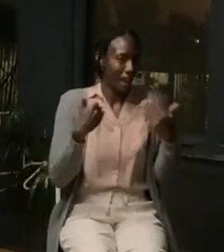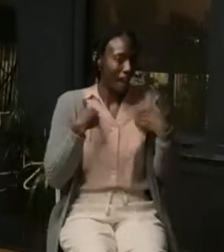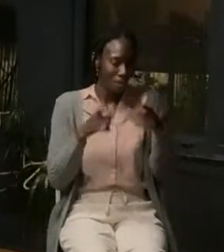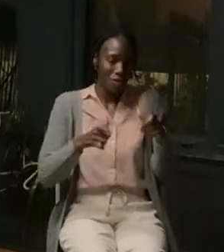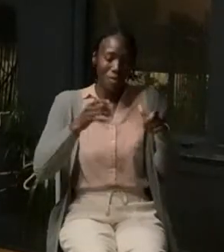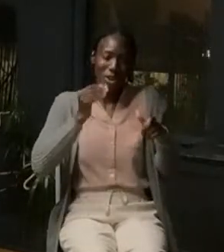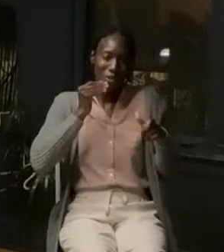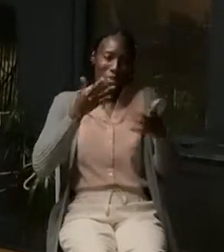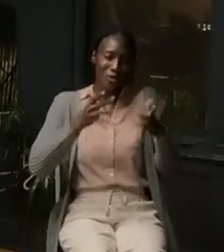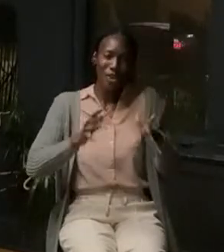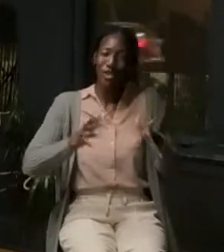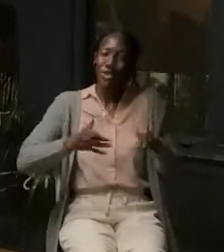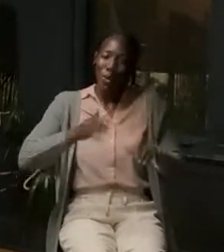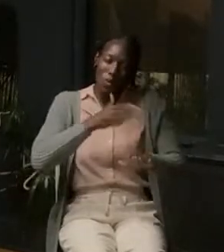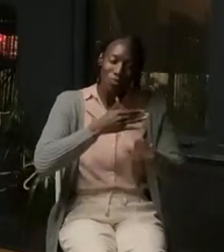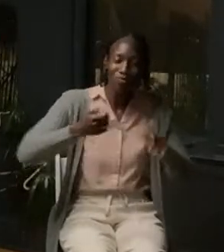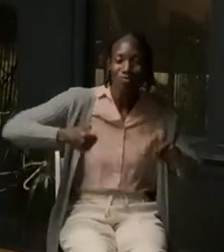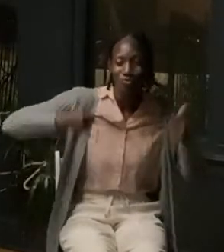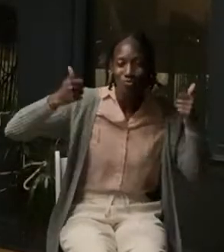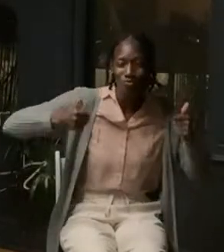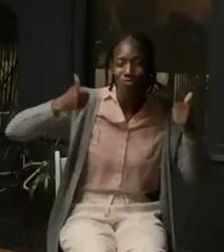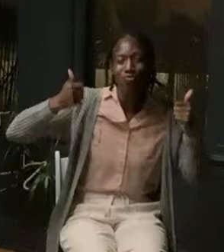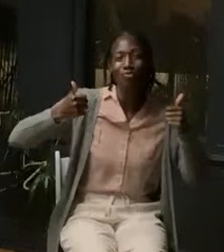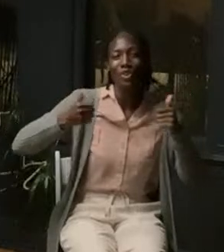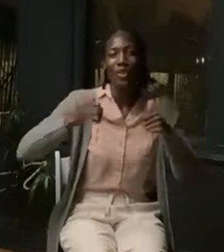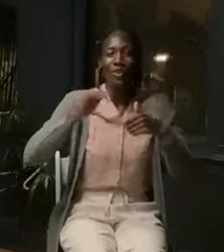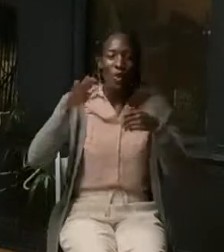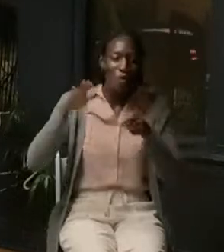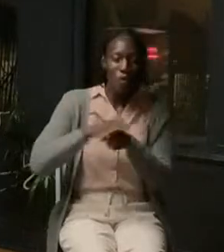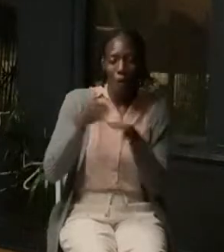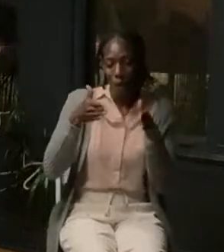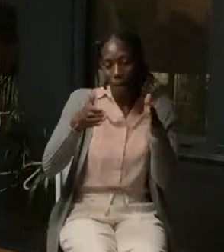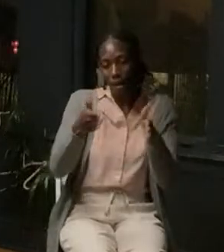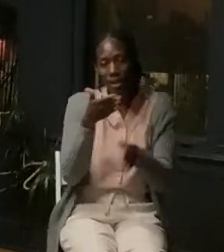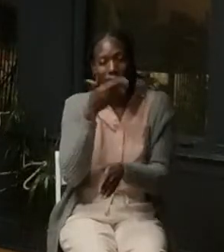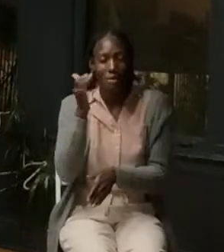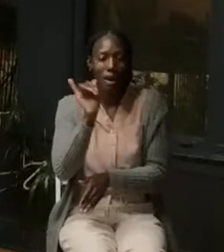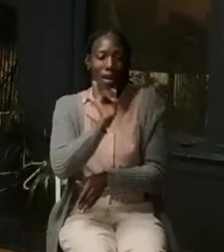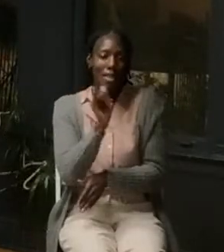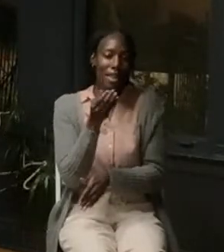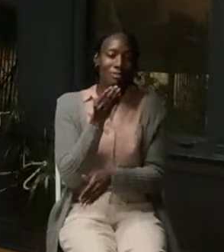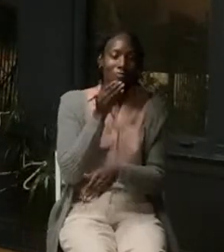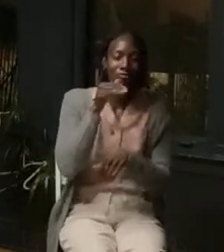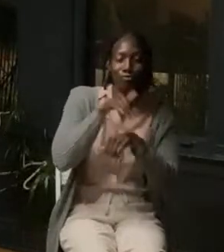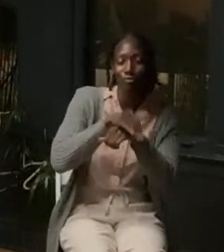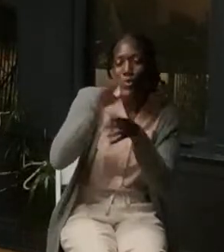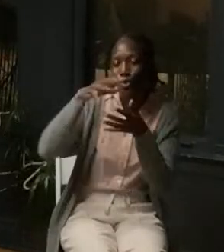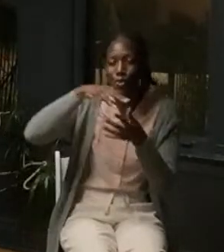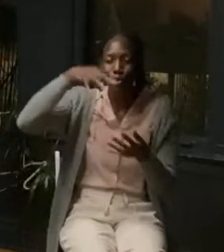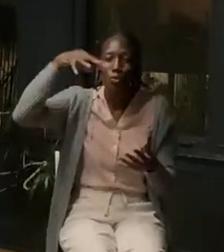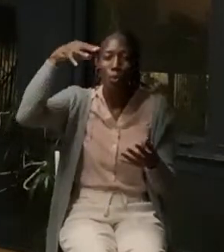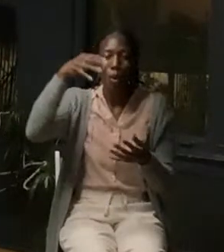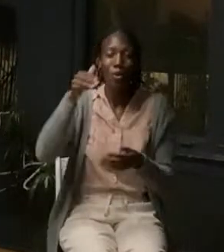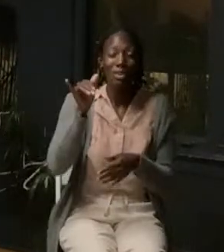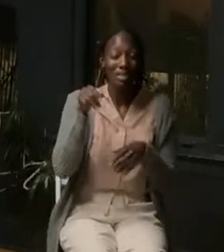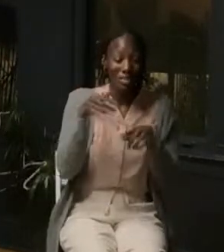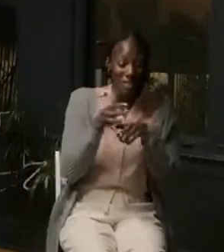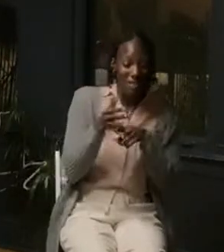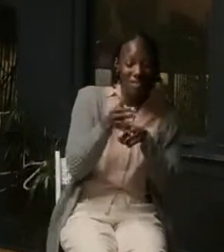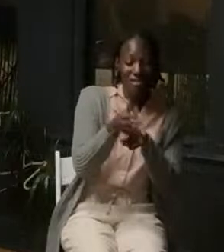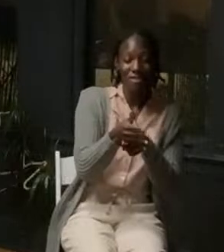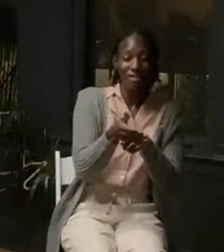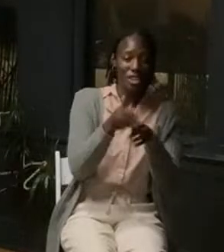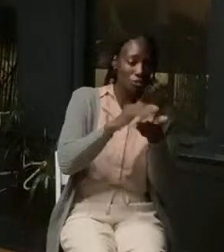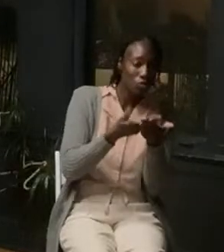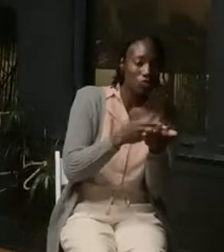up. This that whole block smell like dinner smoke. This that fish fry where you know the whiting jumped out pond